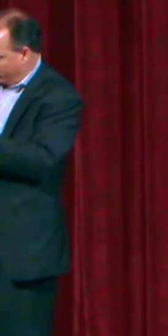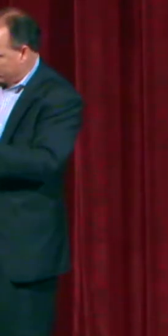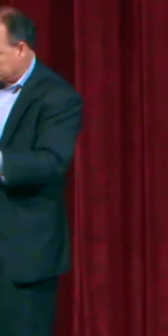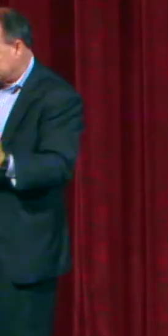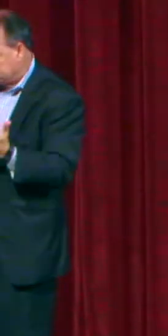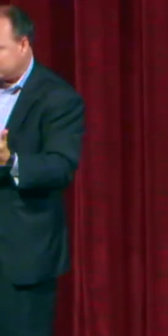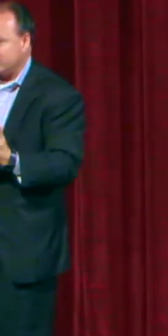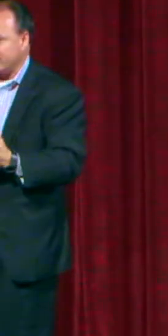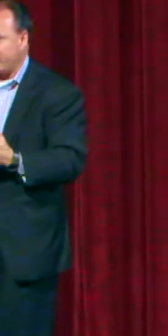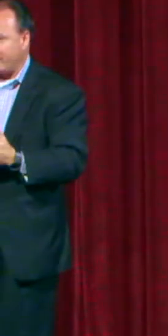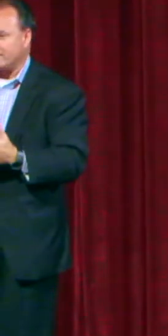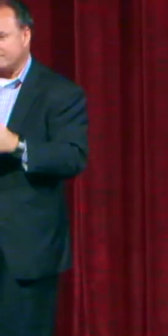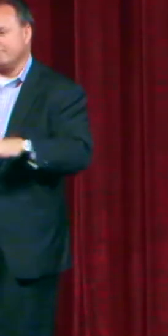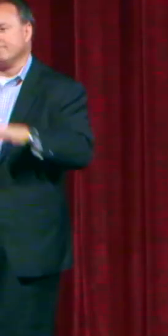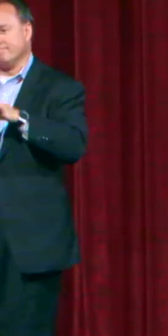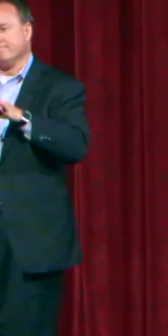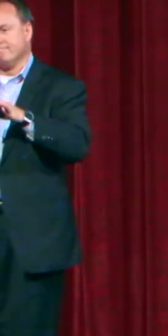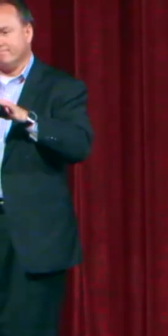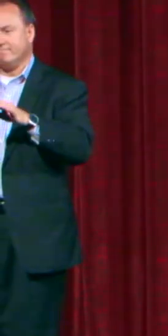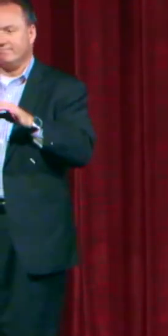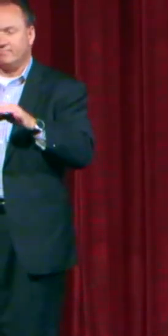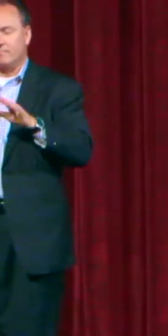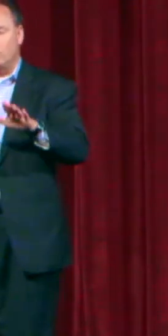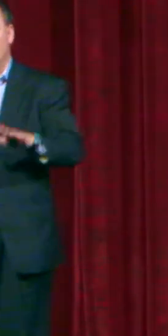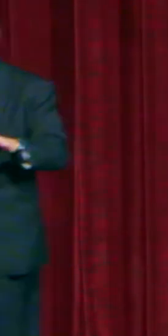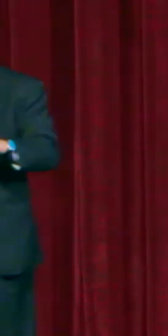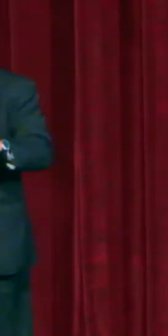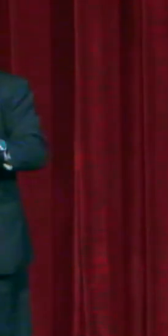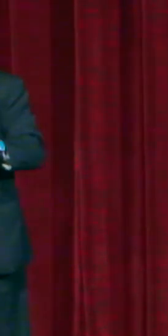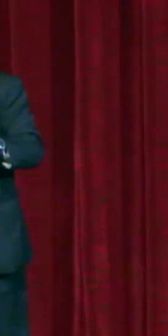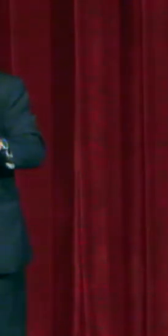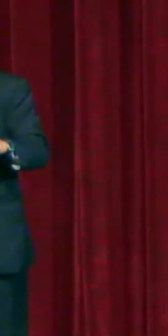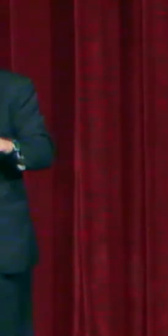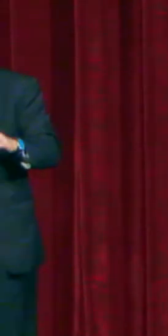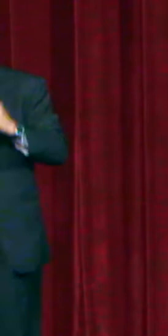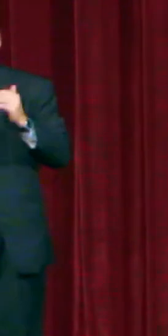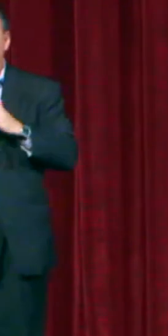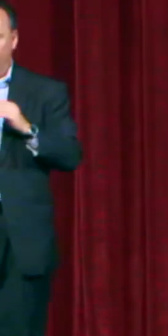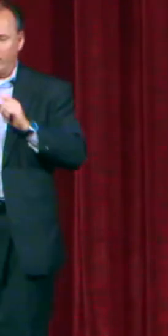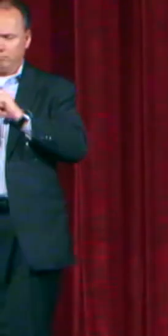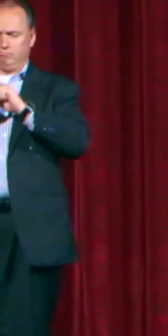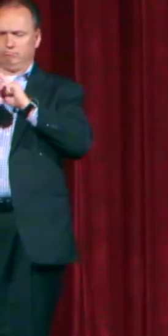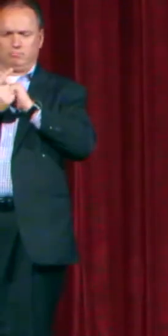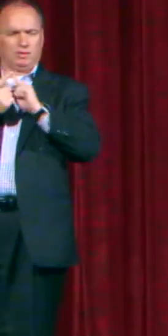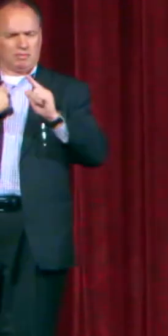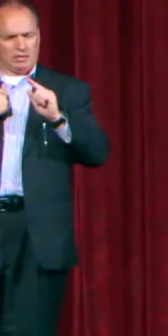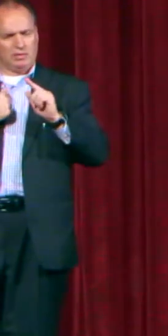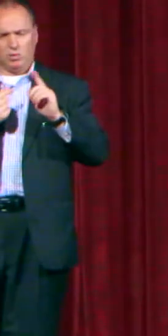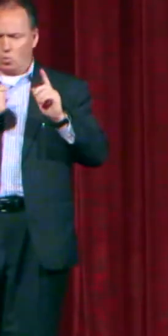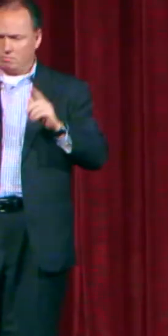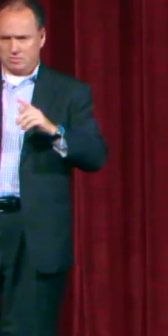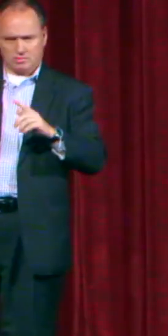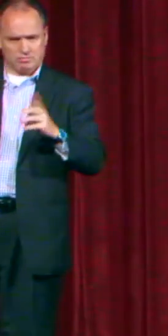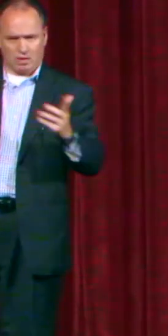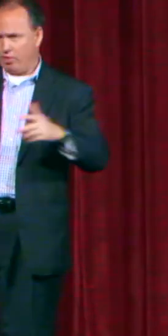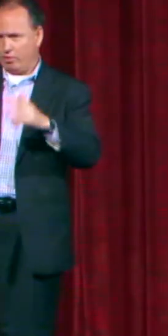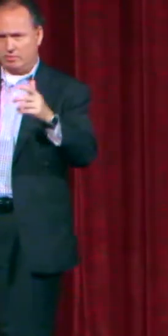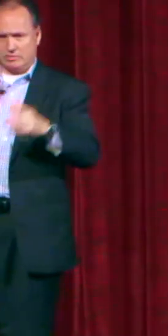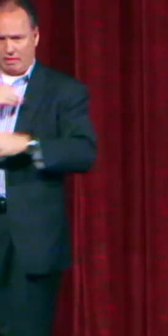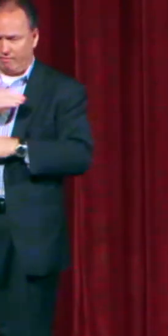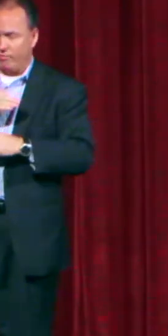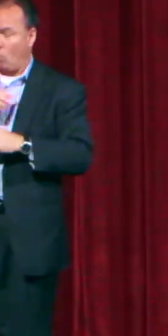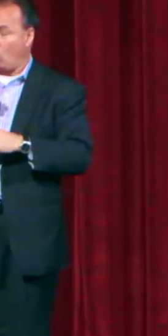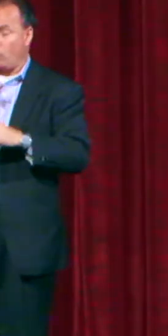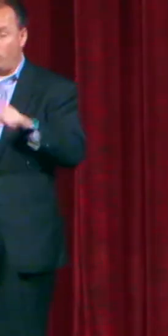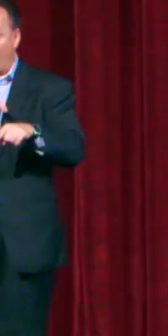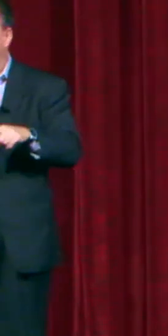it. So that's definitely great. They know that, like I said, they come in person to staff members or myself to report anything, or even